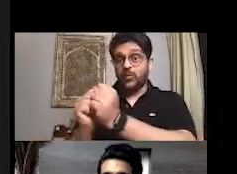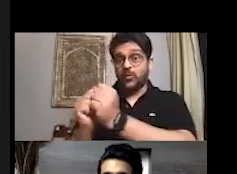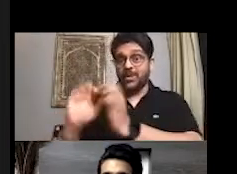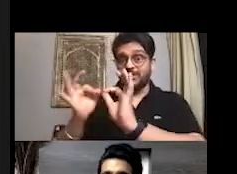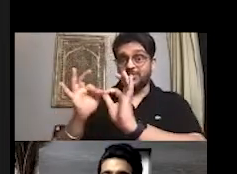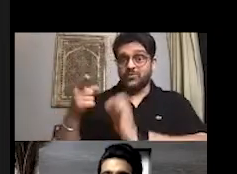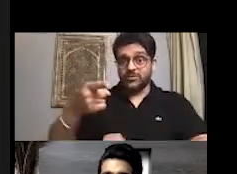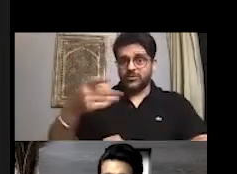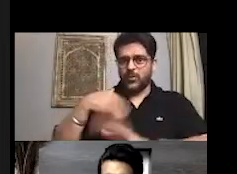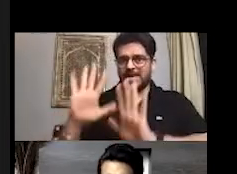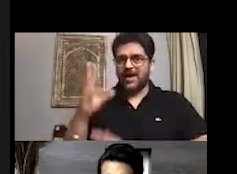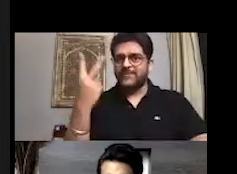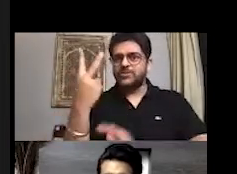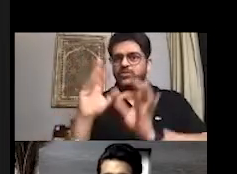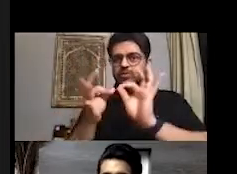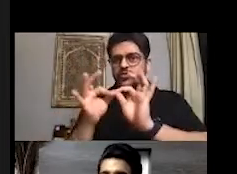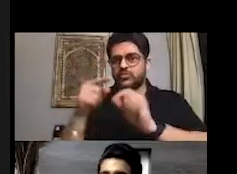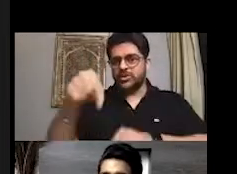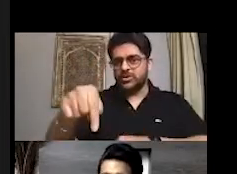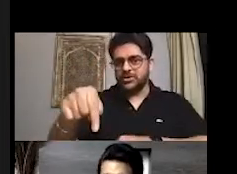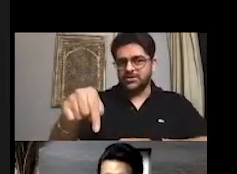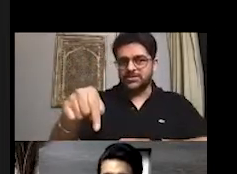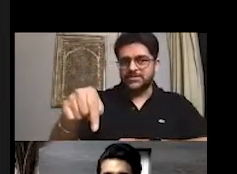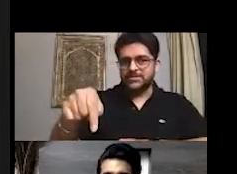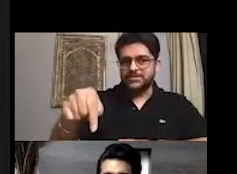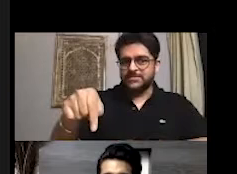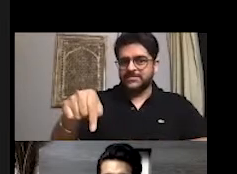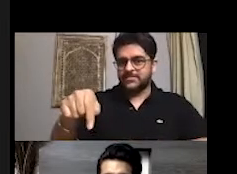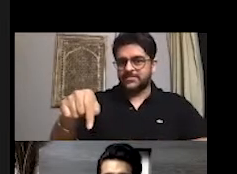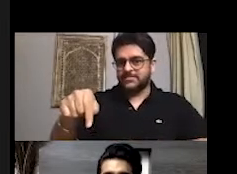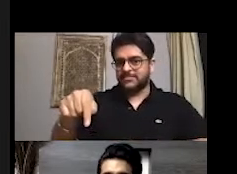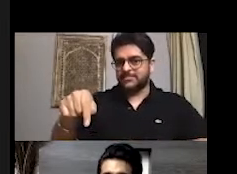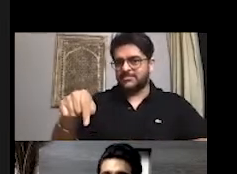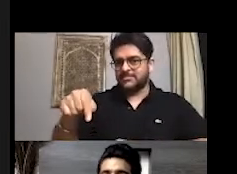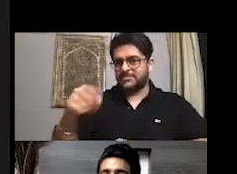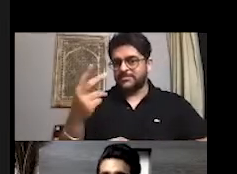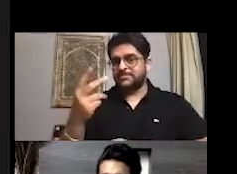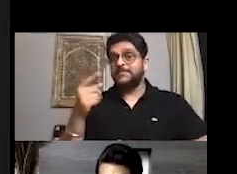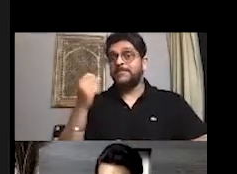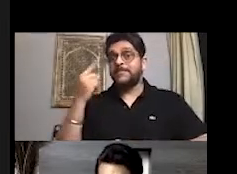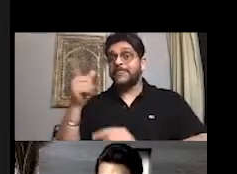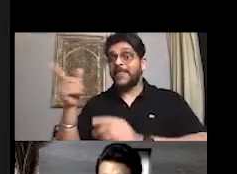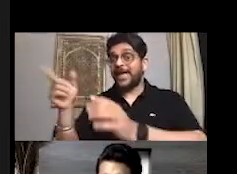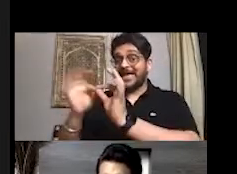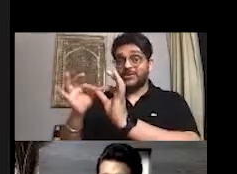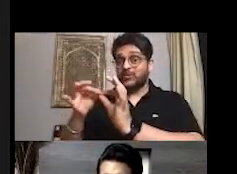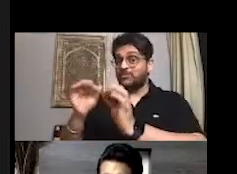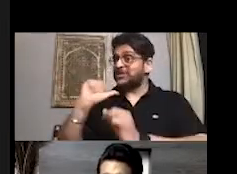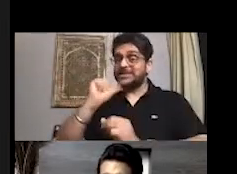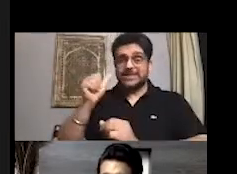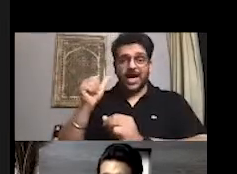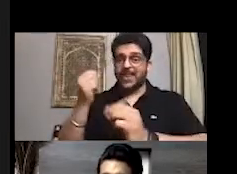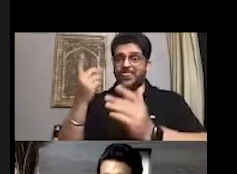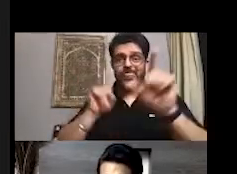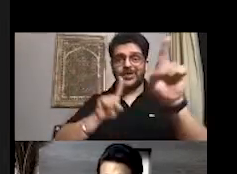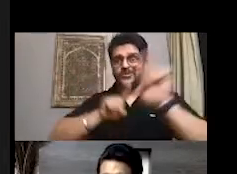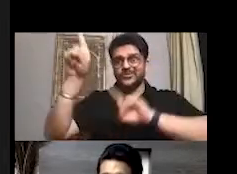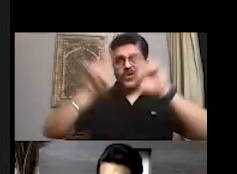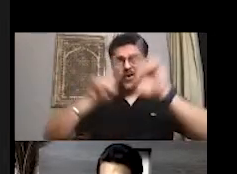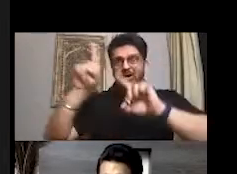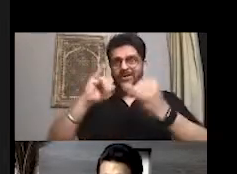So I would like to tell you all how you have to work along with the sign language interpreters. We have two interpreters